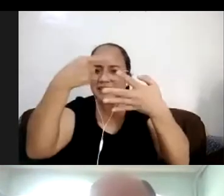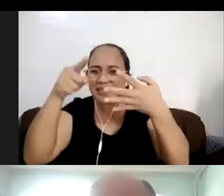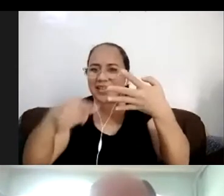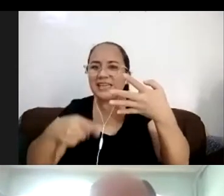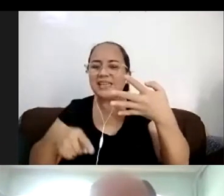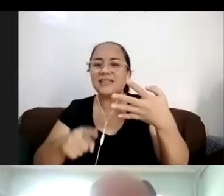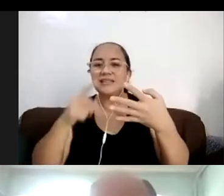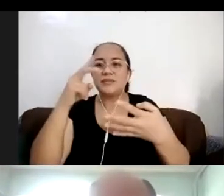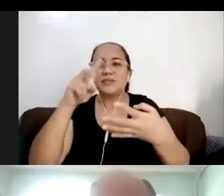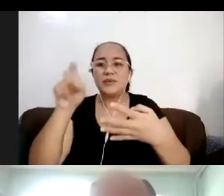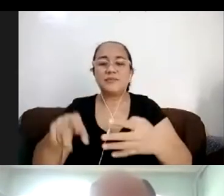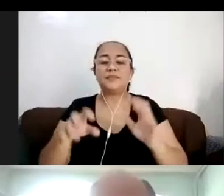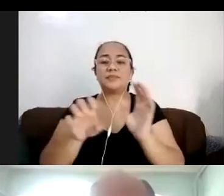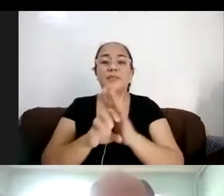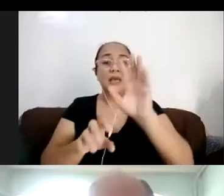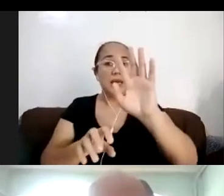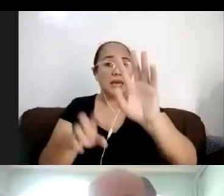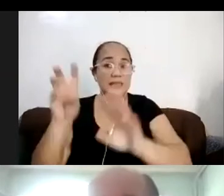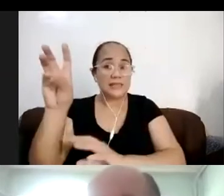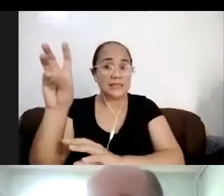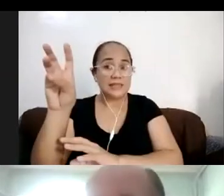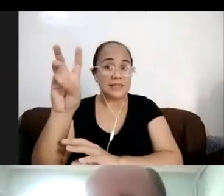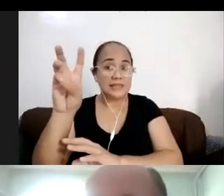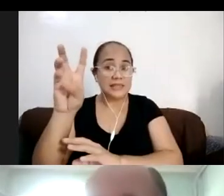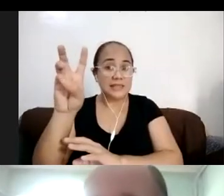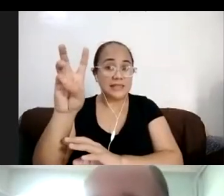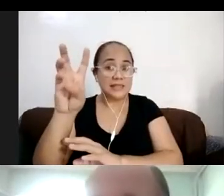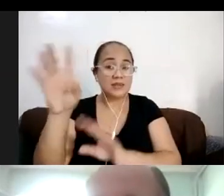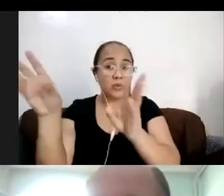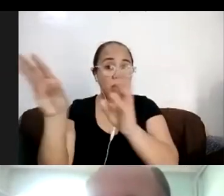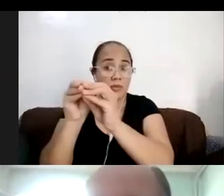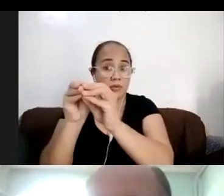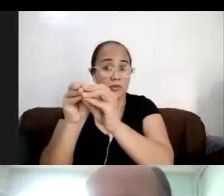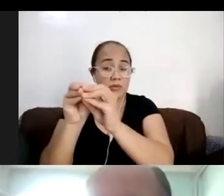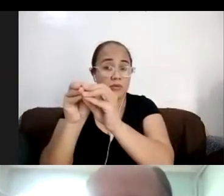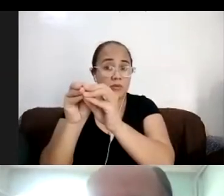Okay, so is 16 together a phrase?